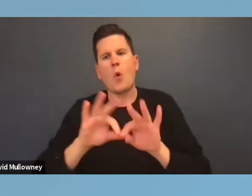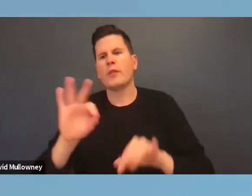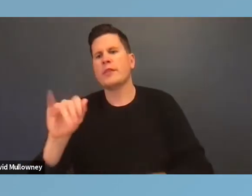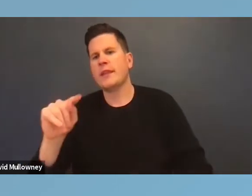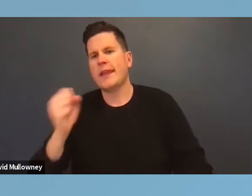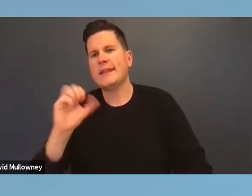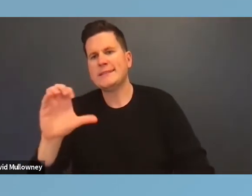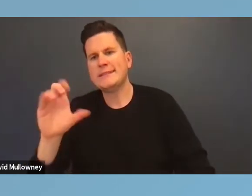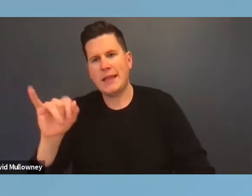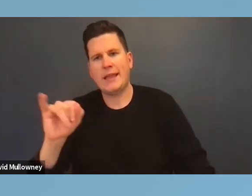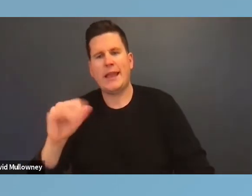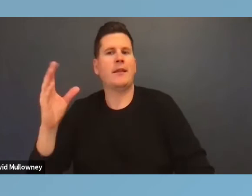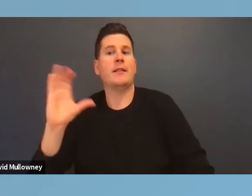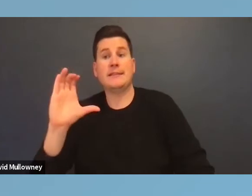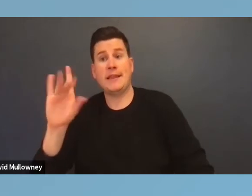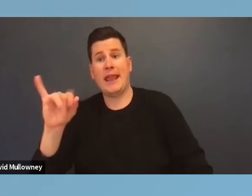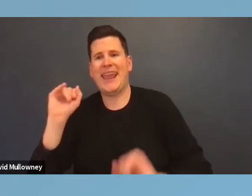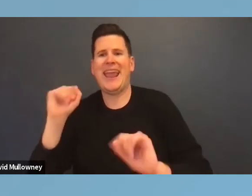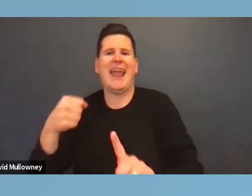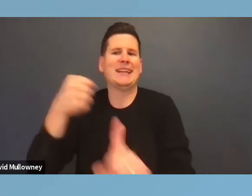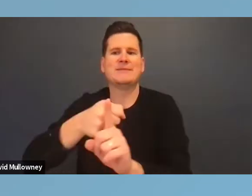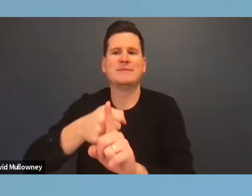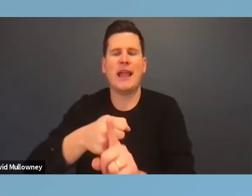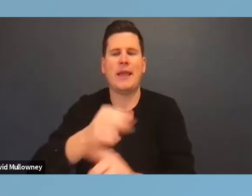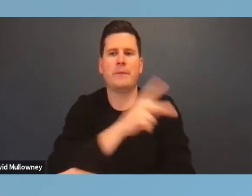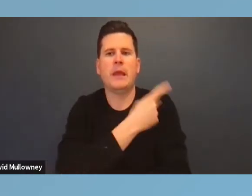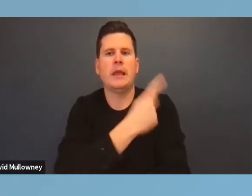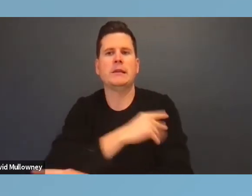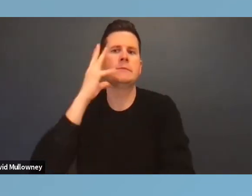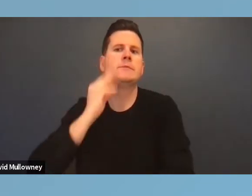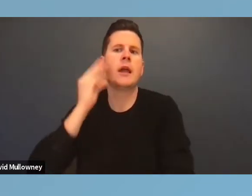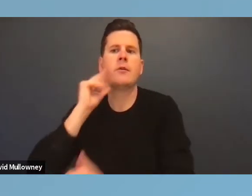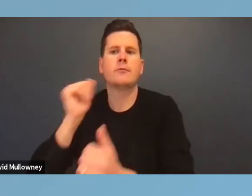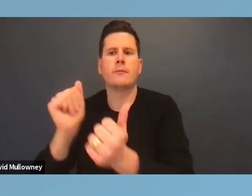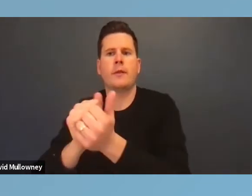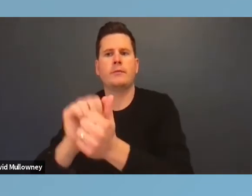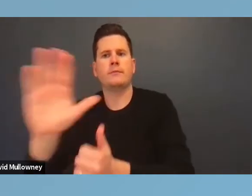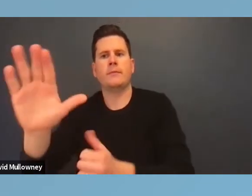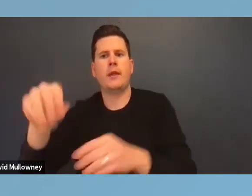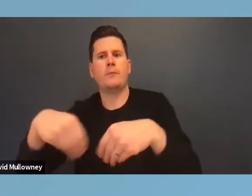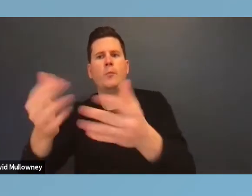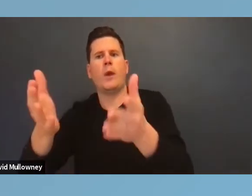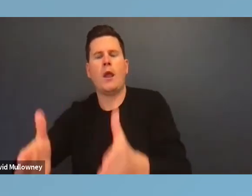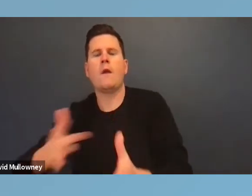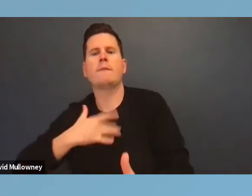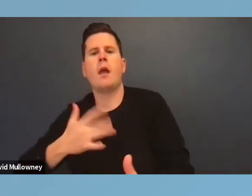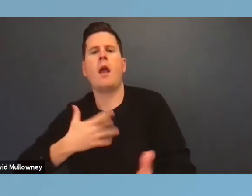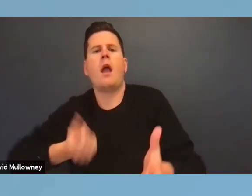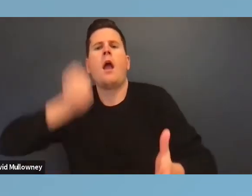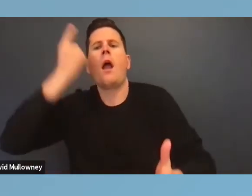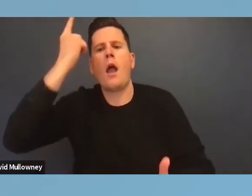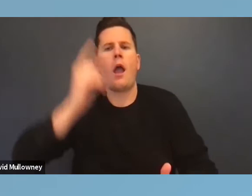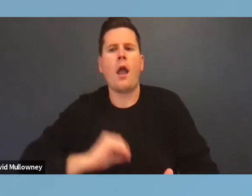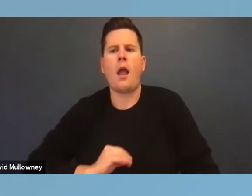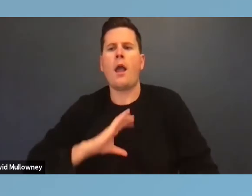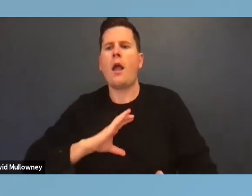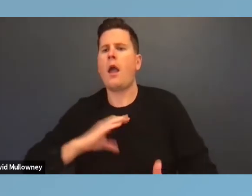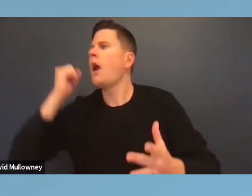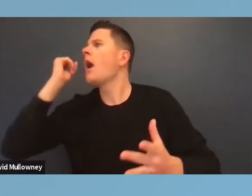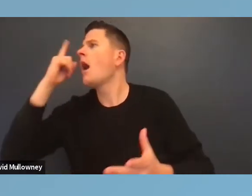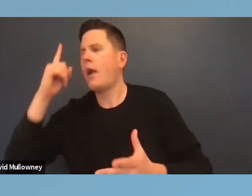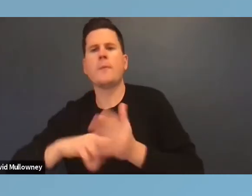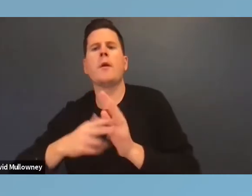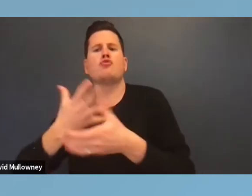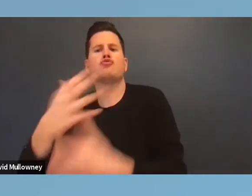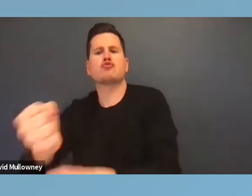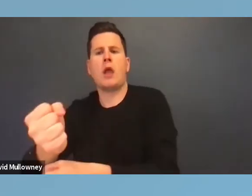range. And so CDIs are definitely worth it, and they can impact a patient's experience with a provider